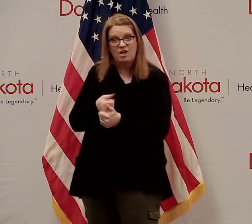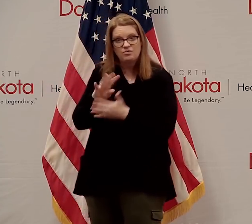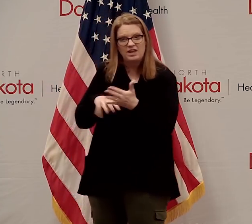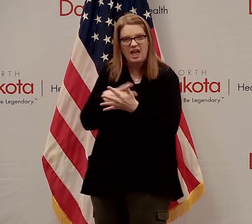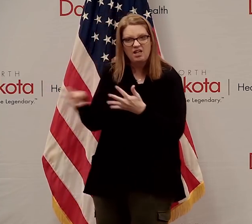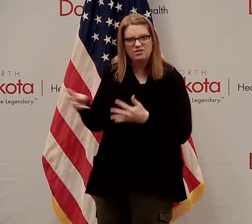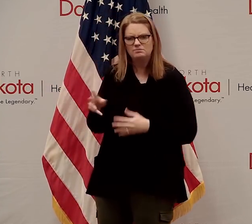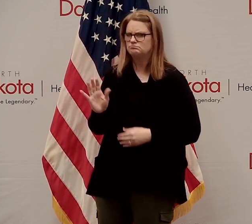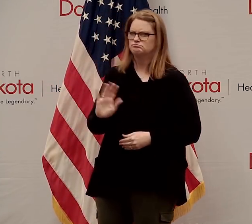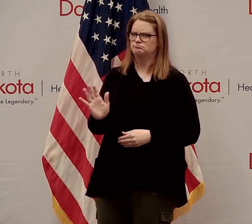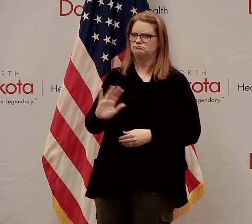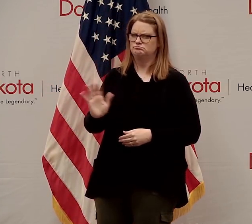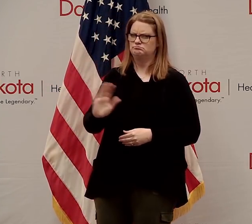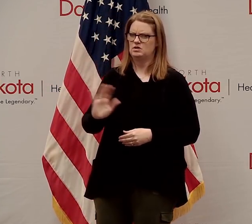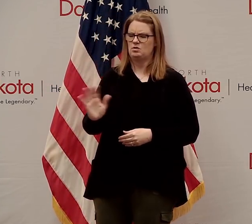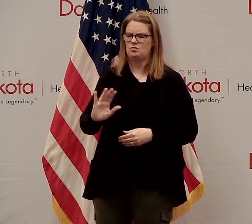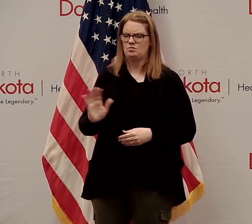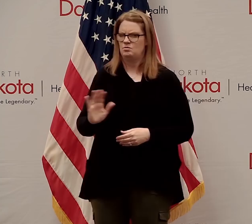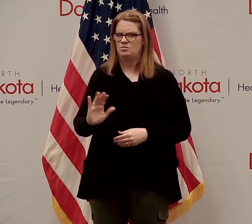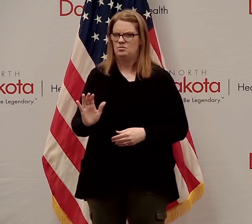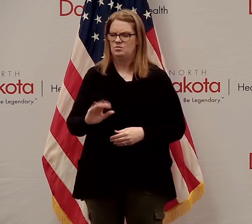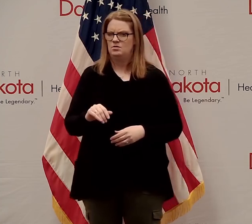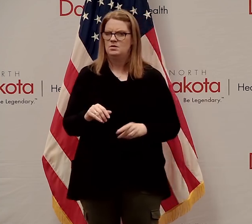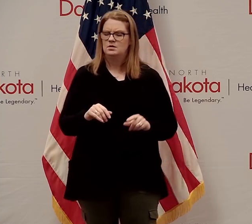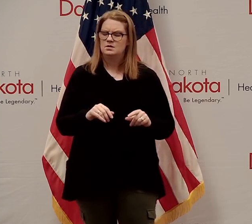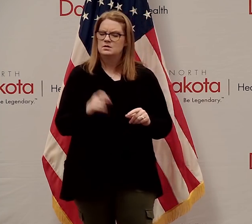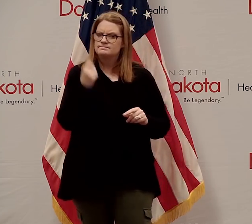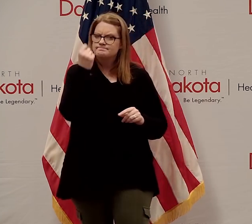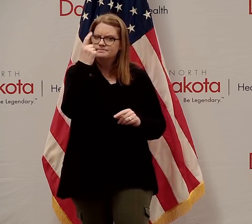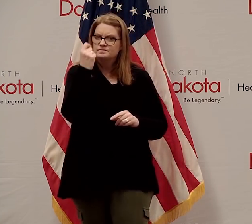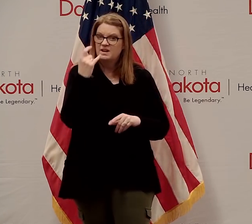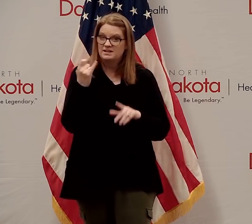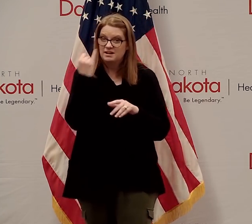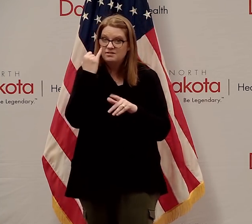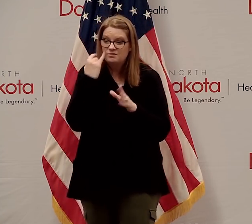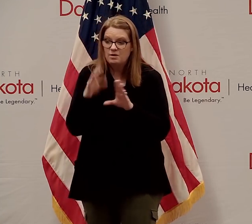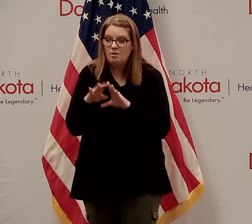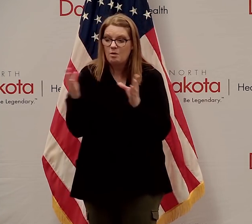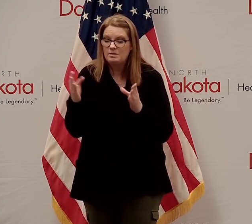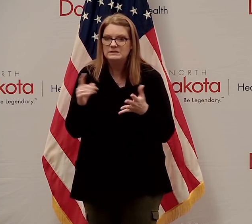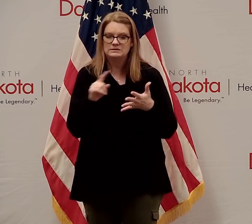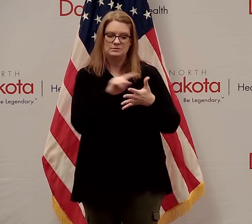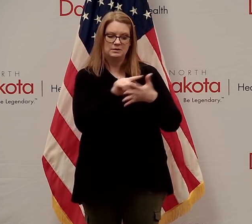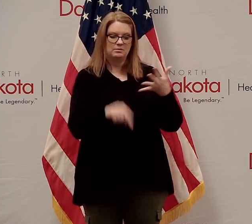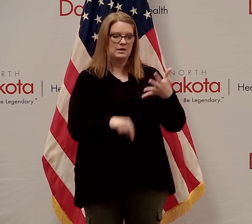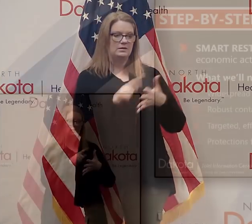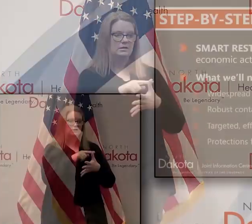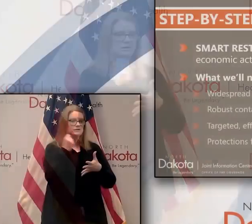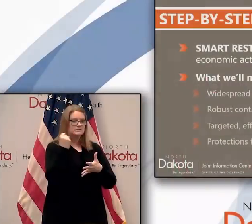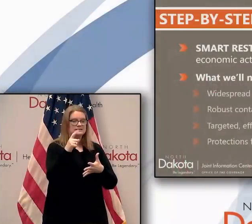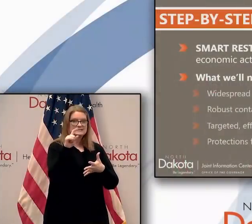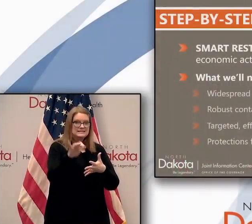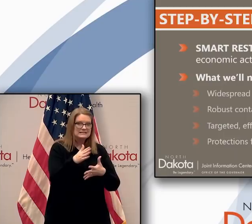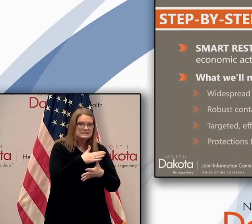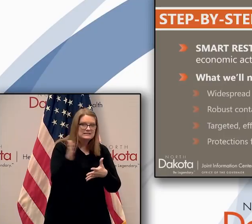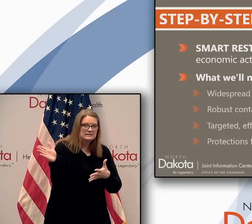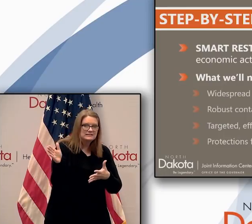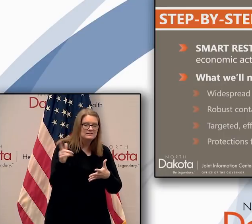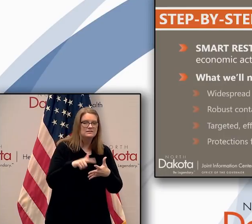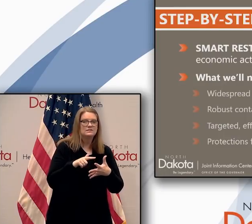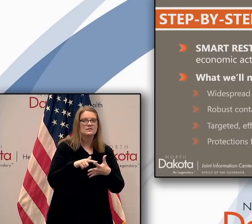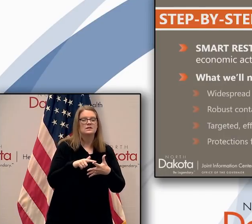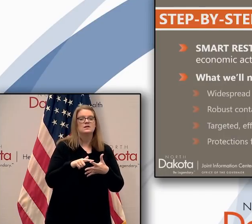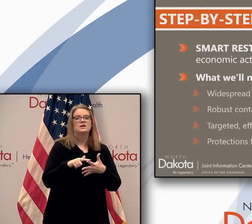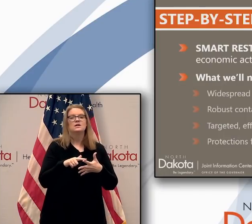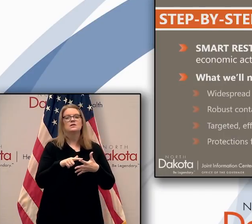as we said we were. But we also said there's criteria that we want to make sure we have, which is robust, widespread testing capacity. We continue to build